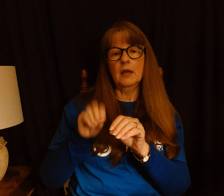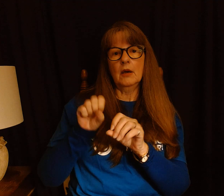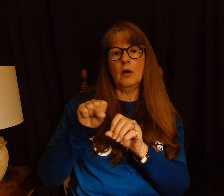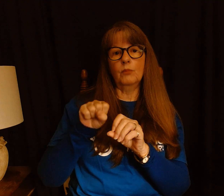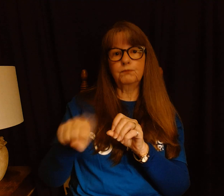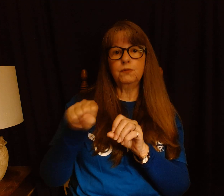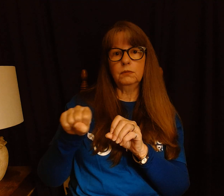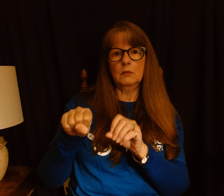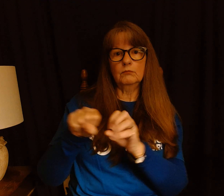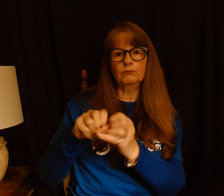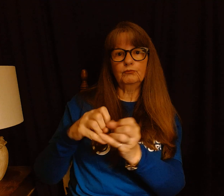oh,